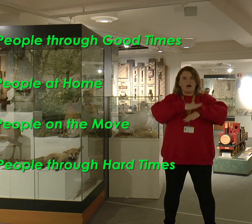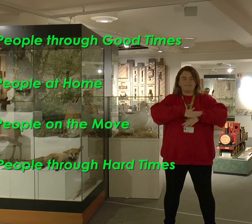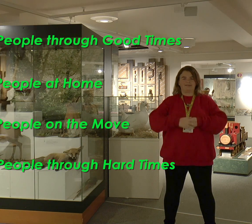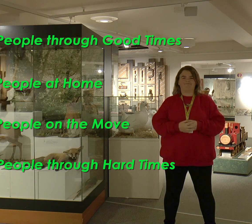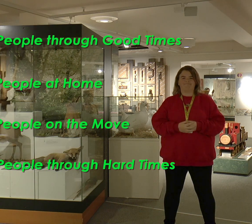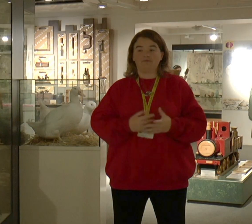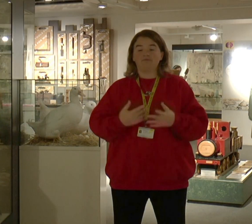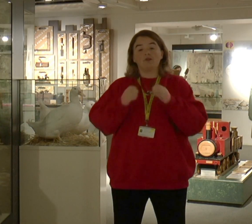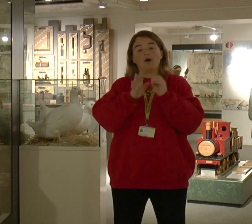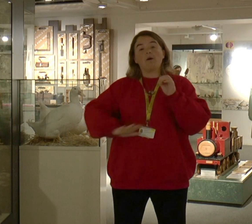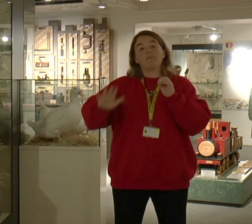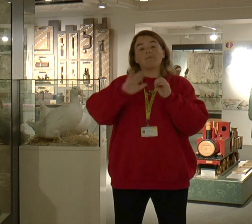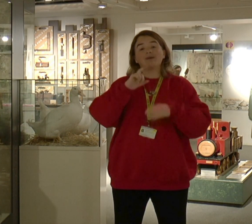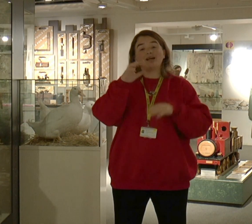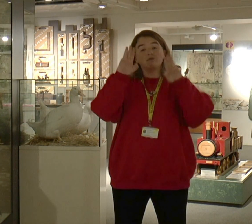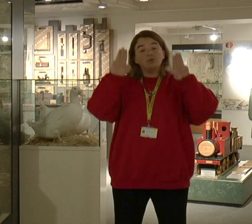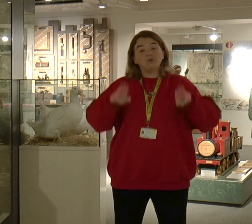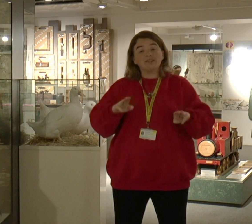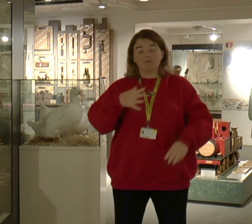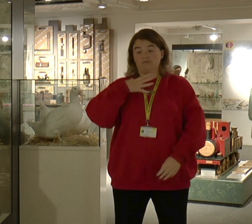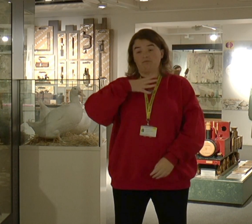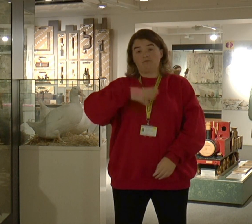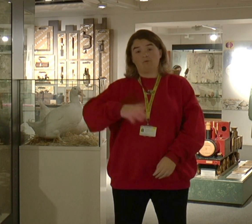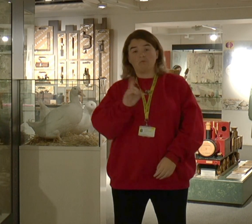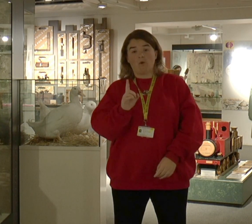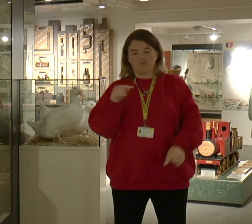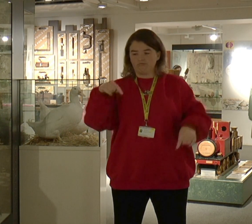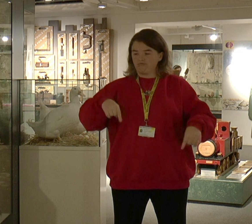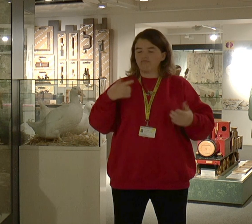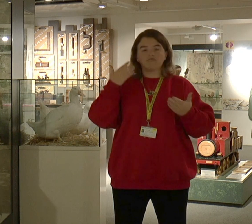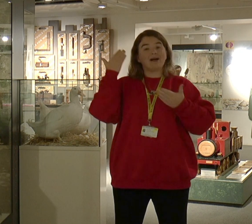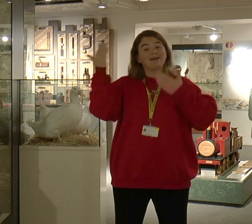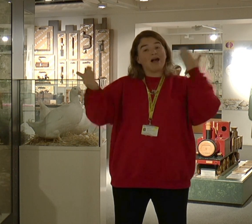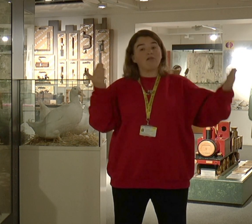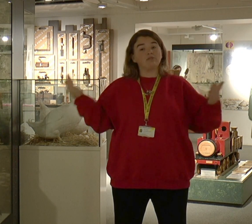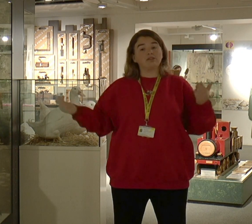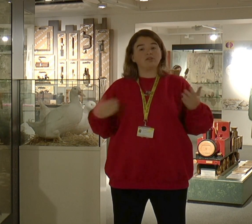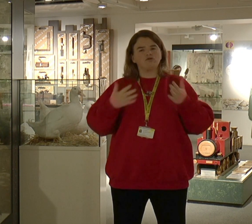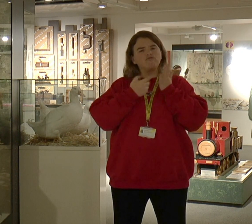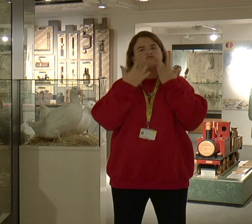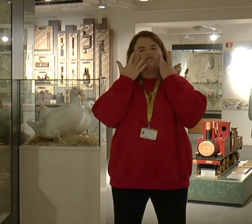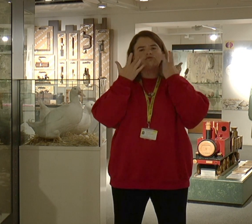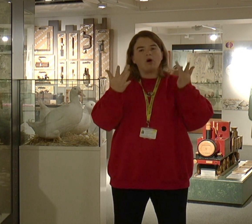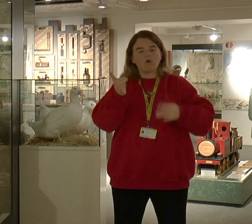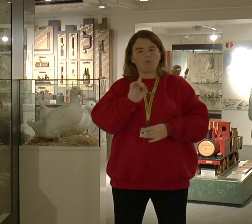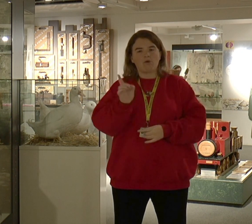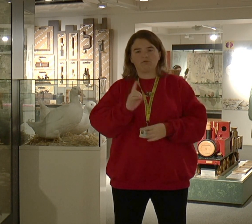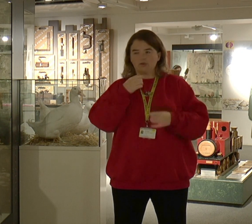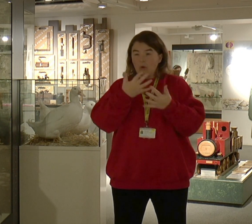hard times. Bucks County Museum would really like their galleries, where I am now, to show a real variety